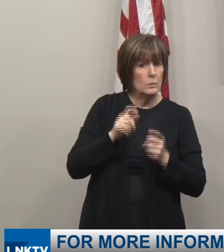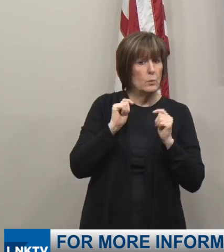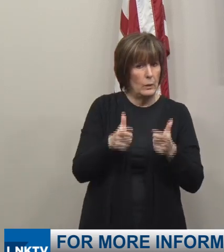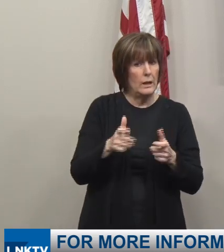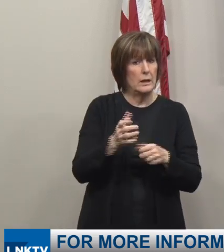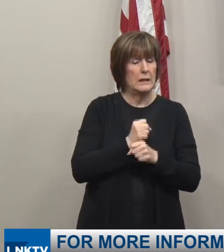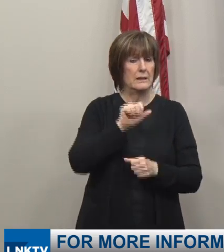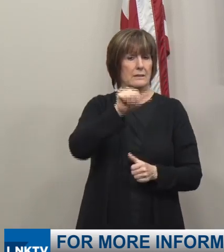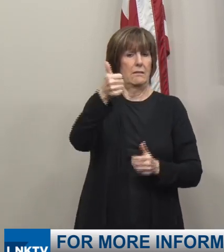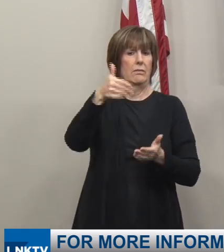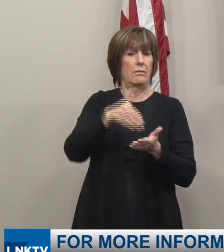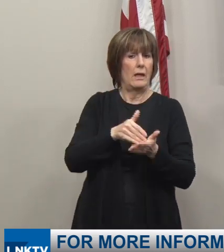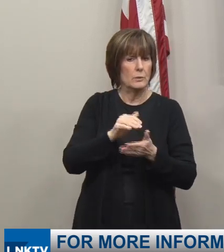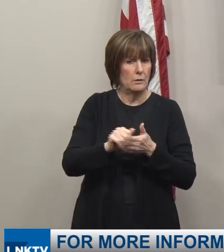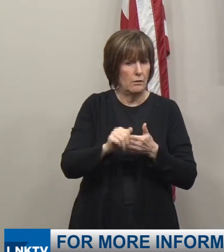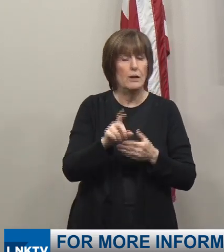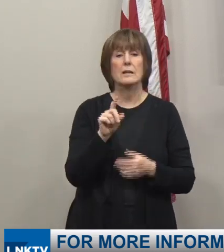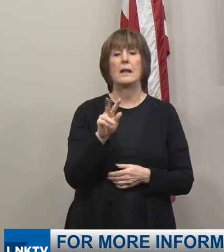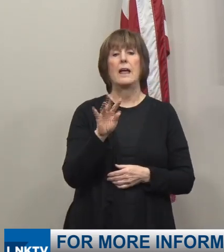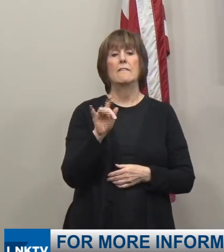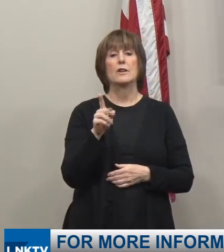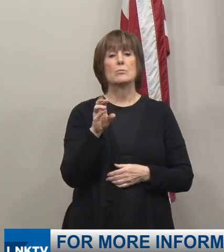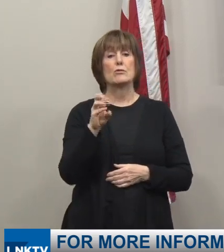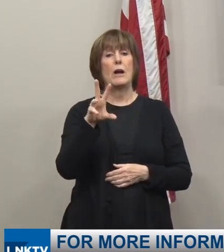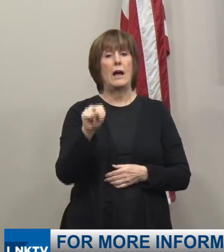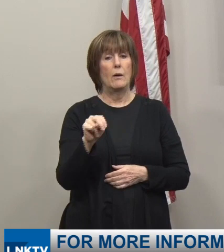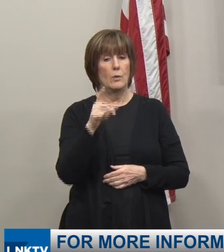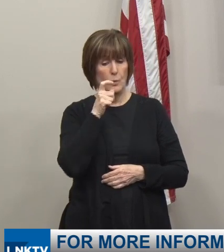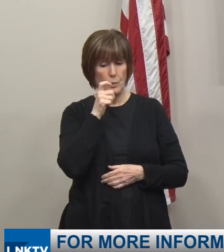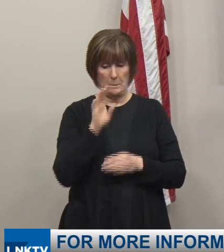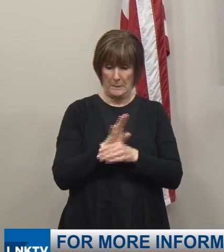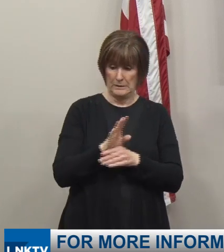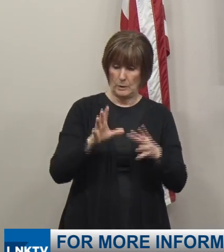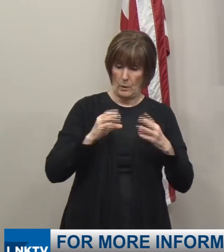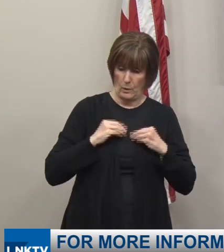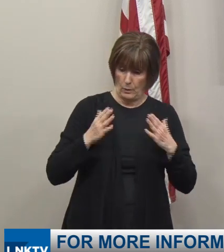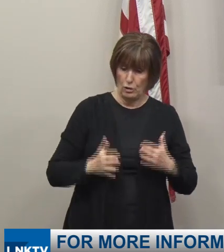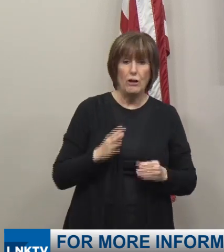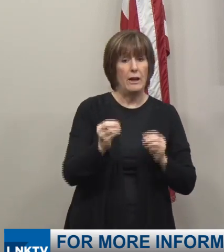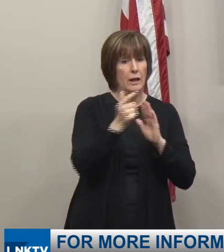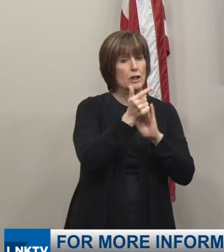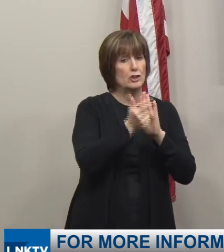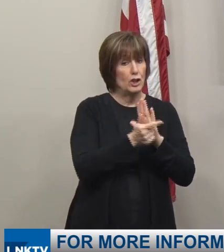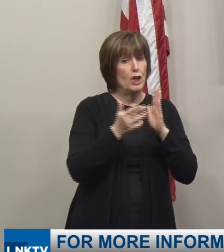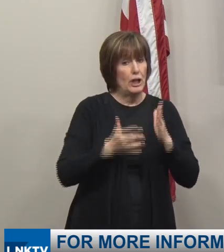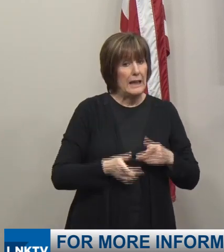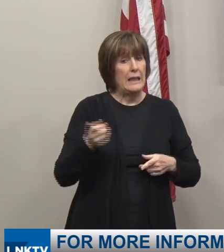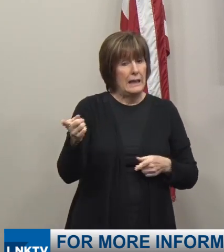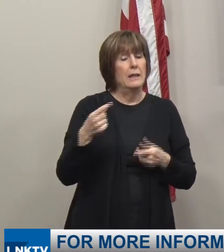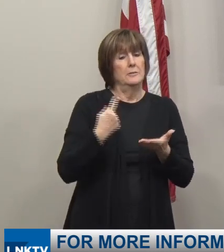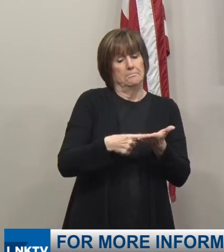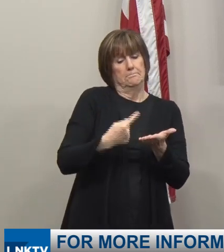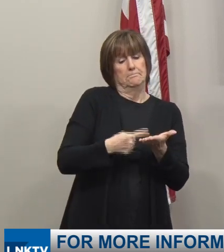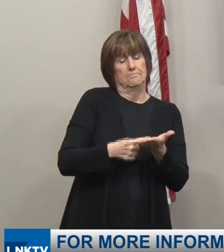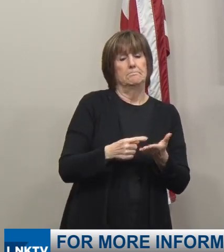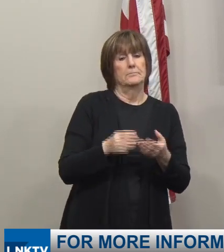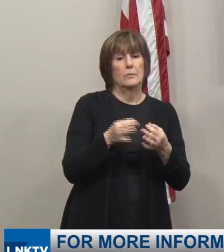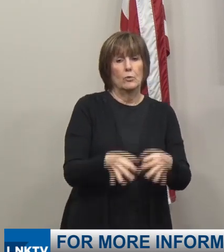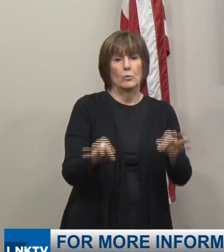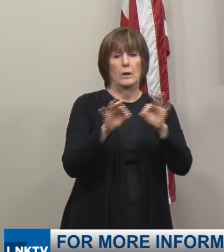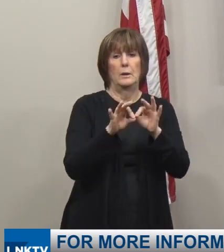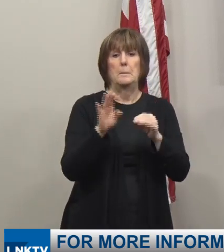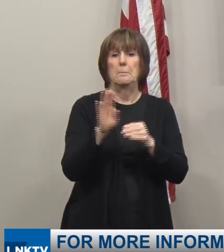$10,000. David Brown, a business owner and attorney at Brown Immigration Law, is here to discuss these critical